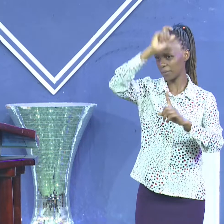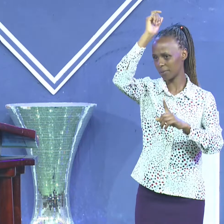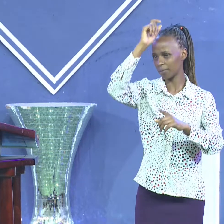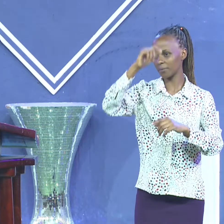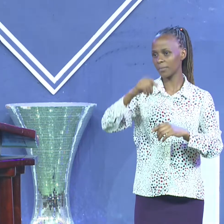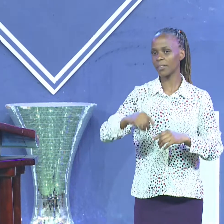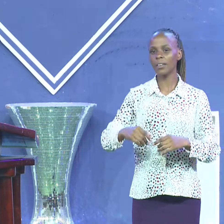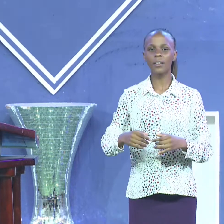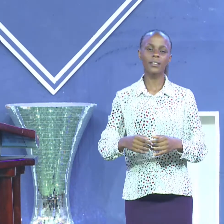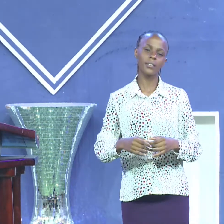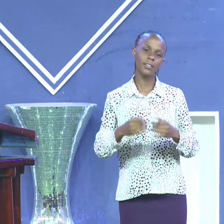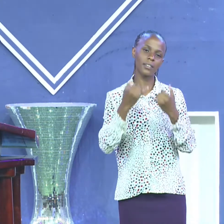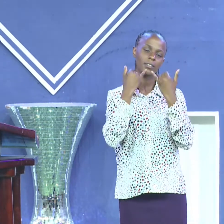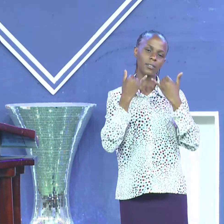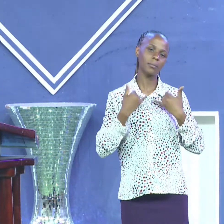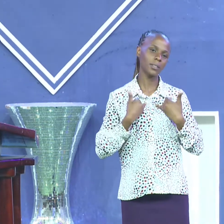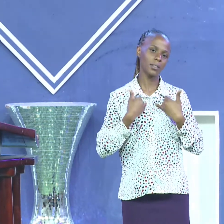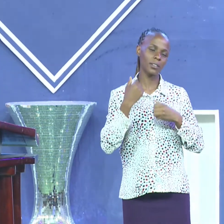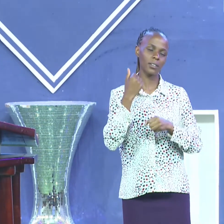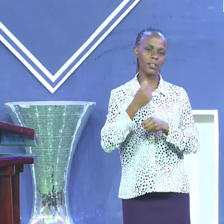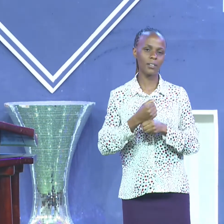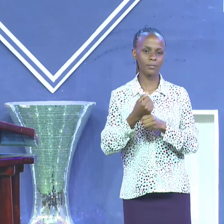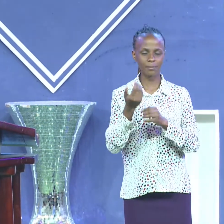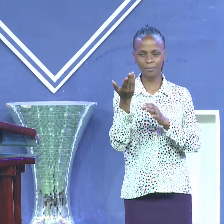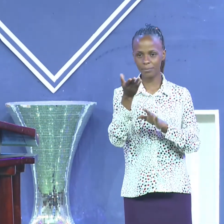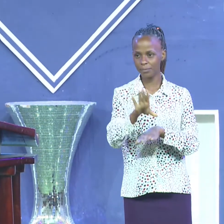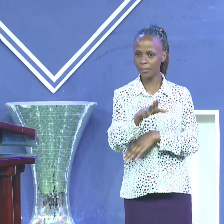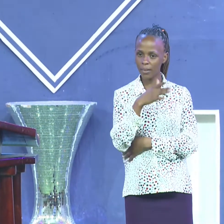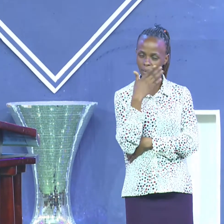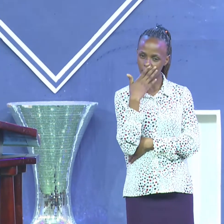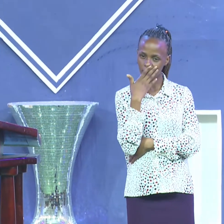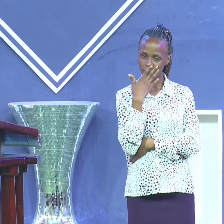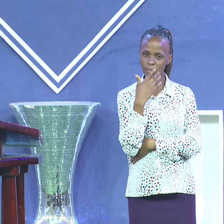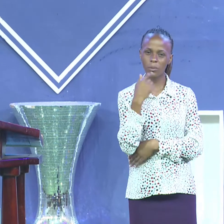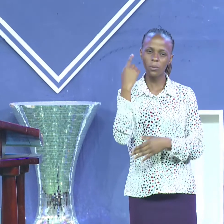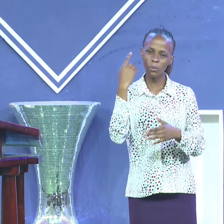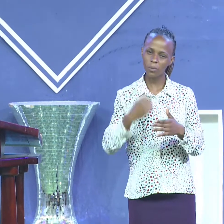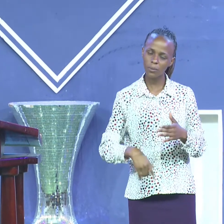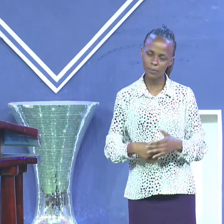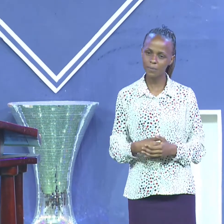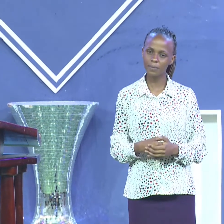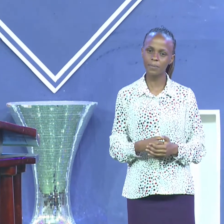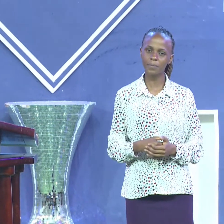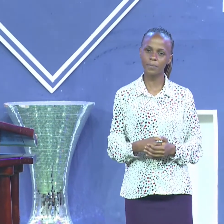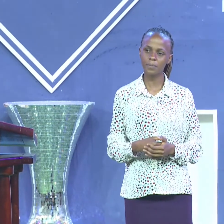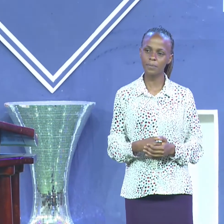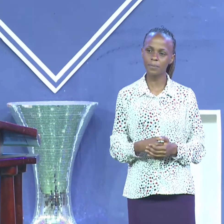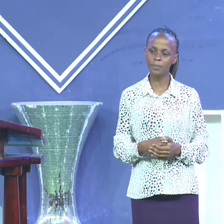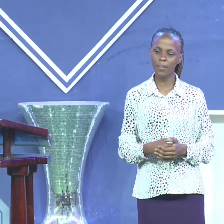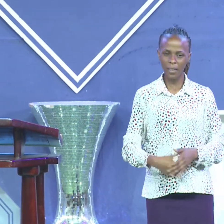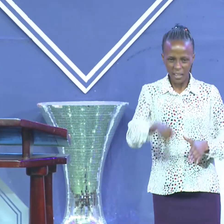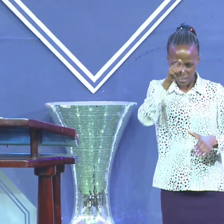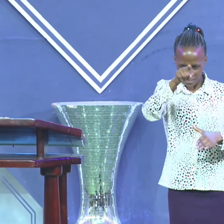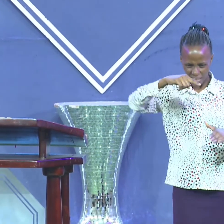by, and then they told me that Sarah is dead. And I said, what? So